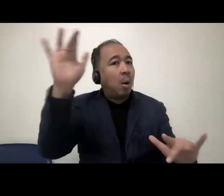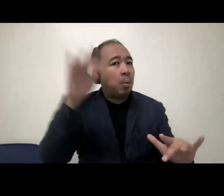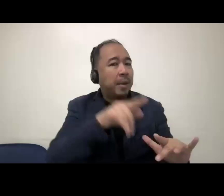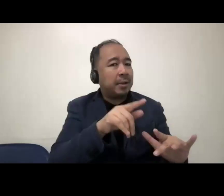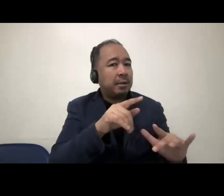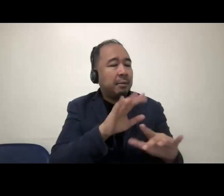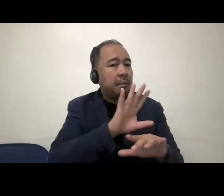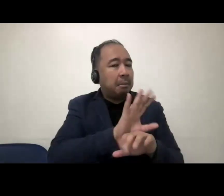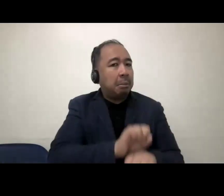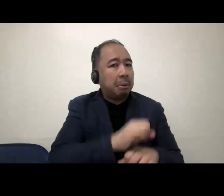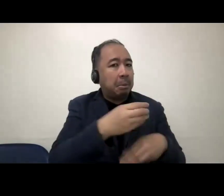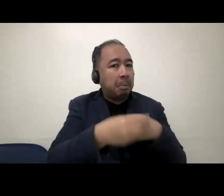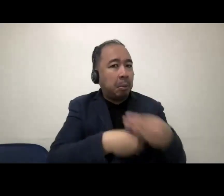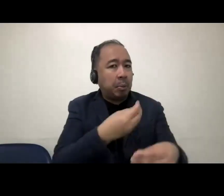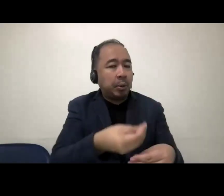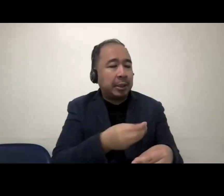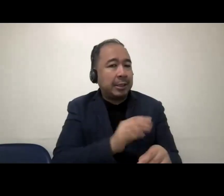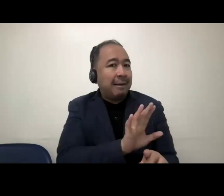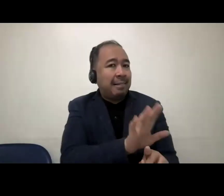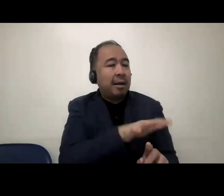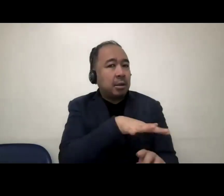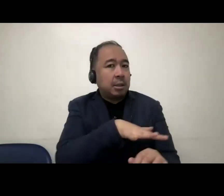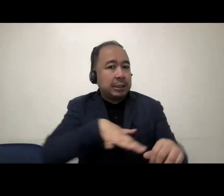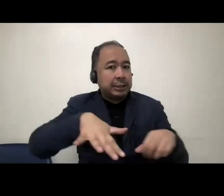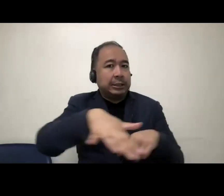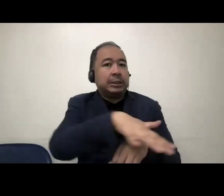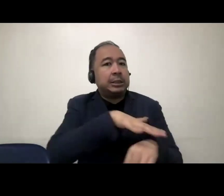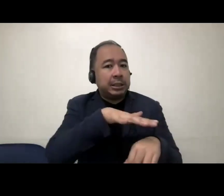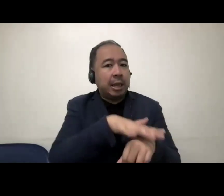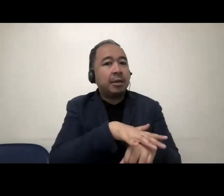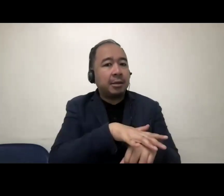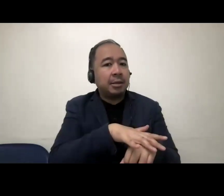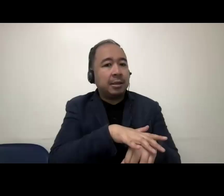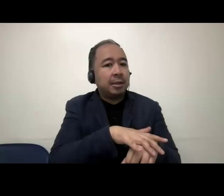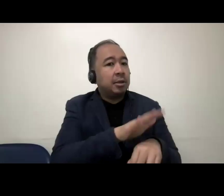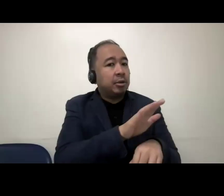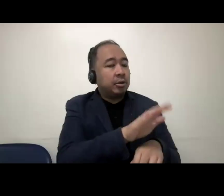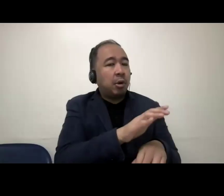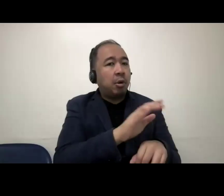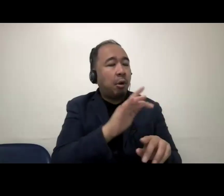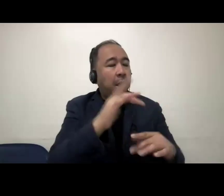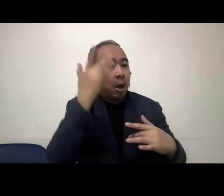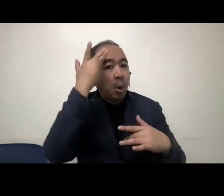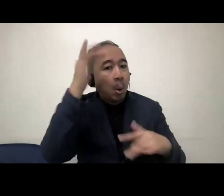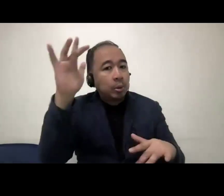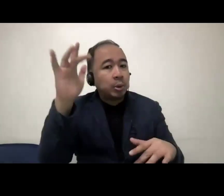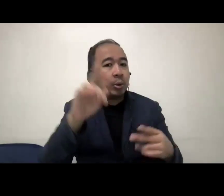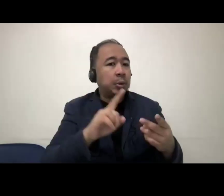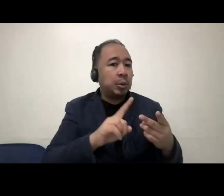They believe their customary land holds culture and spiritual values,